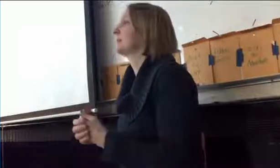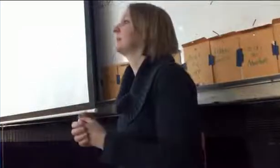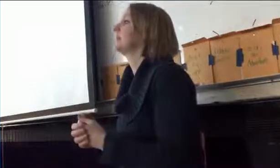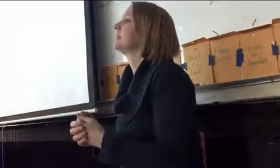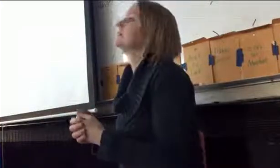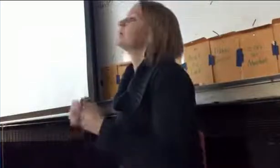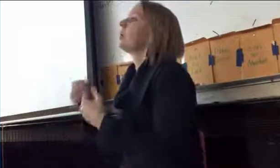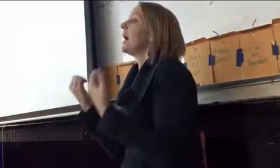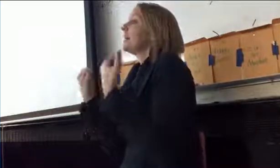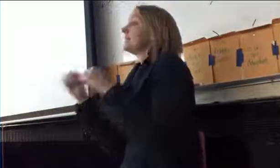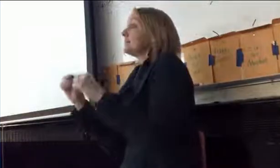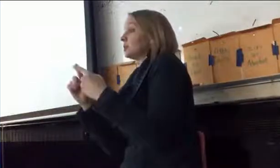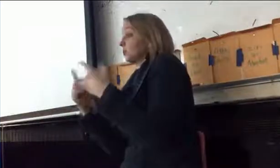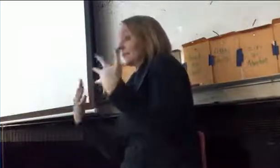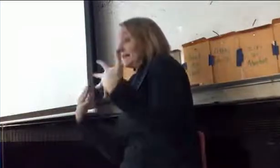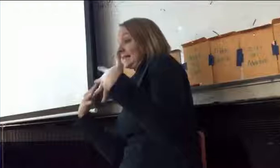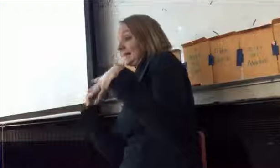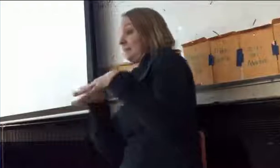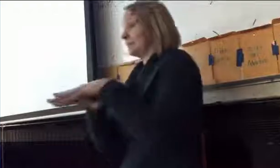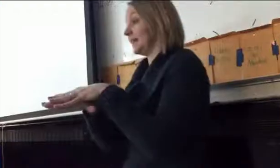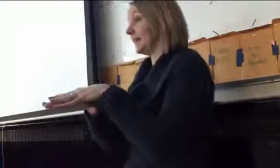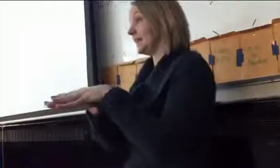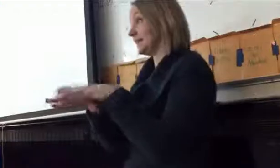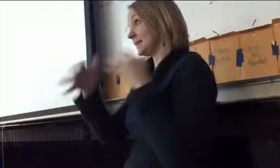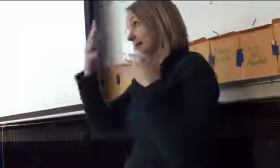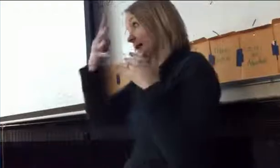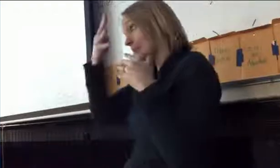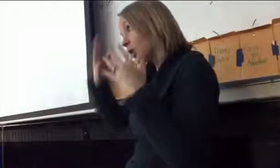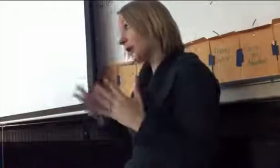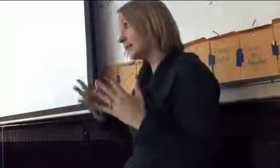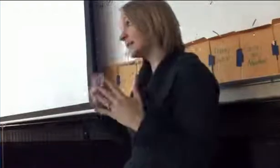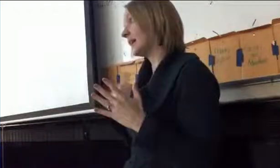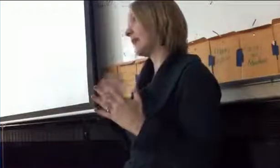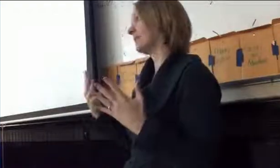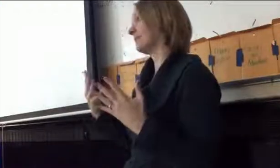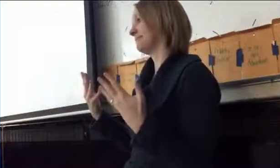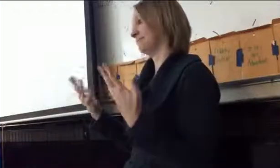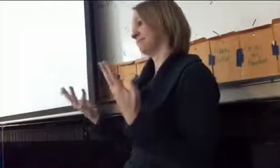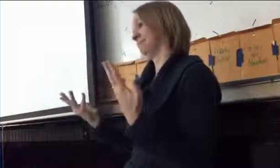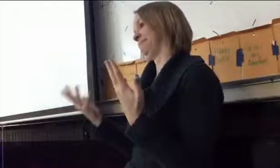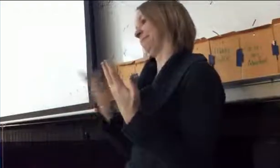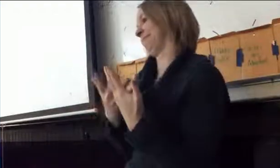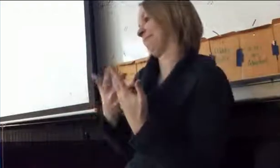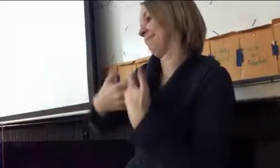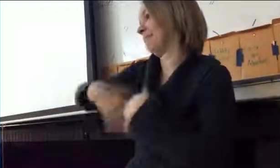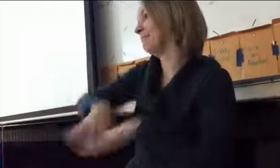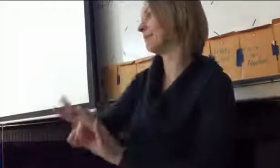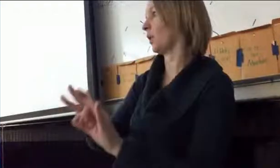to assimilate immigrants and have them conform into American culture.